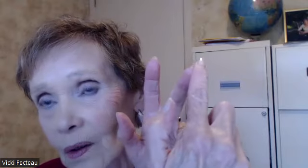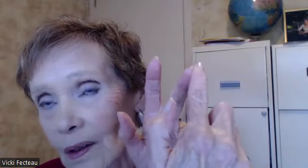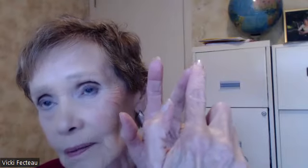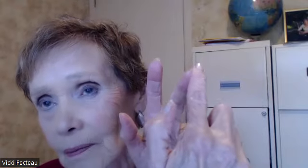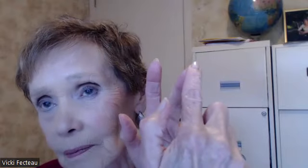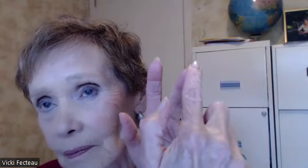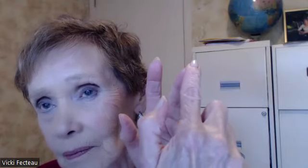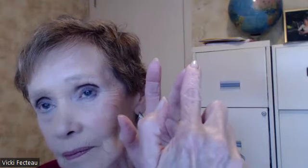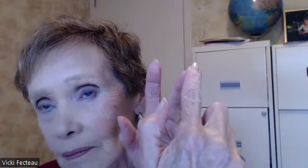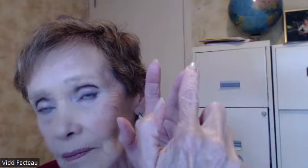vowel.